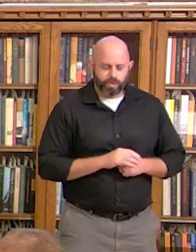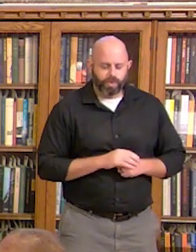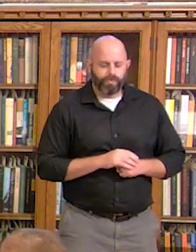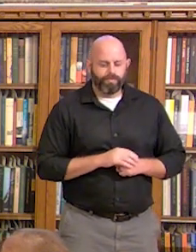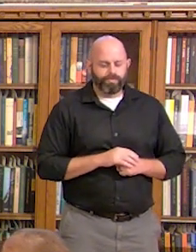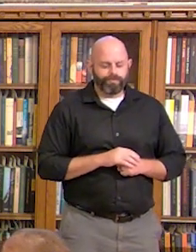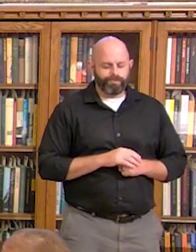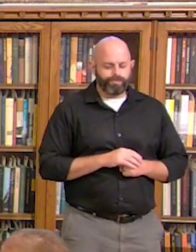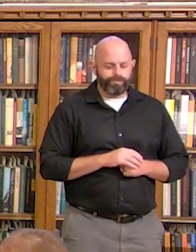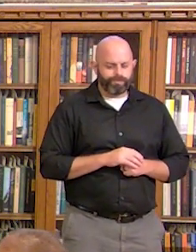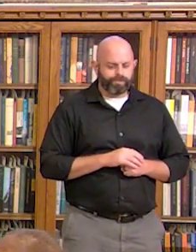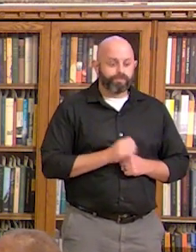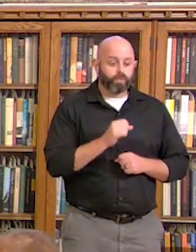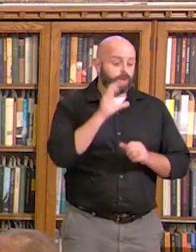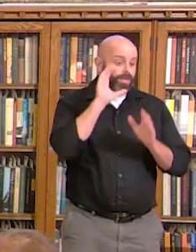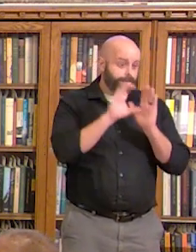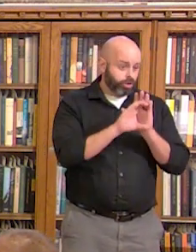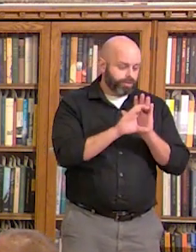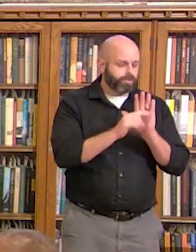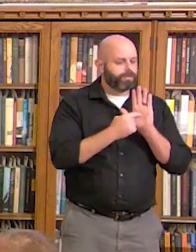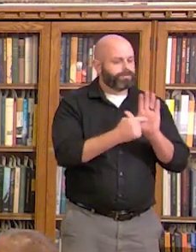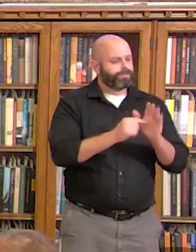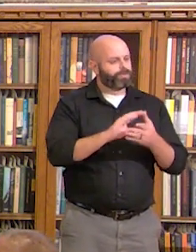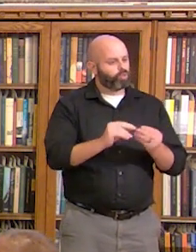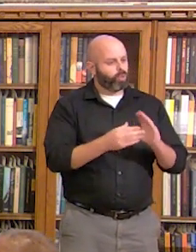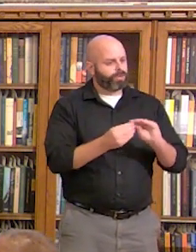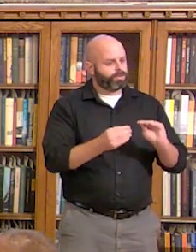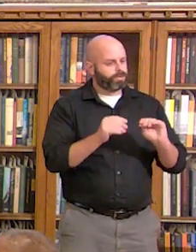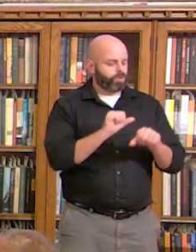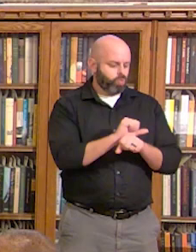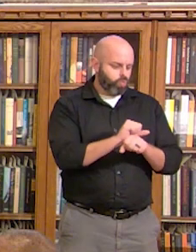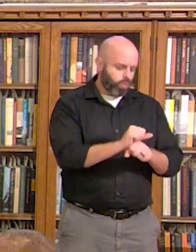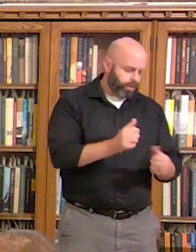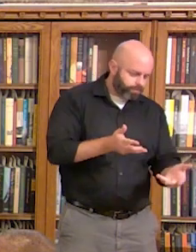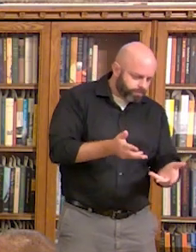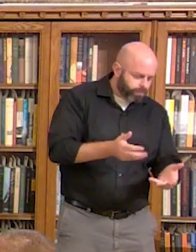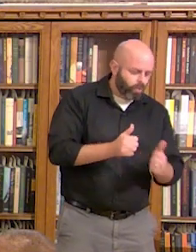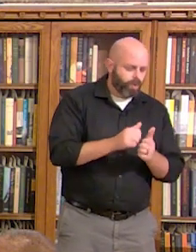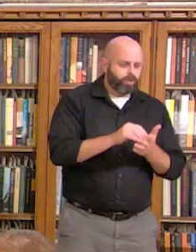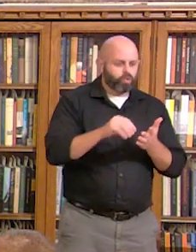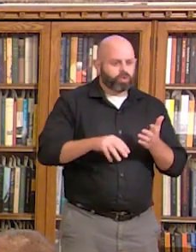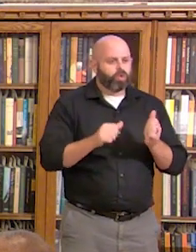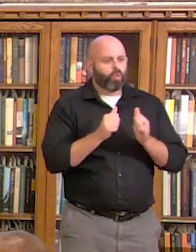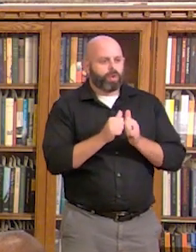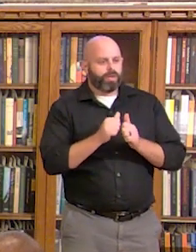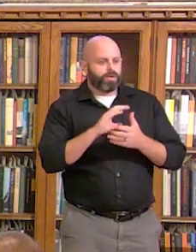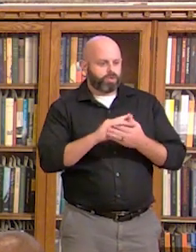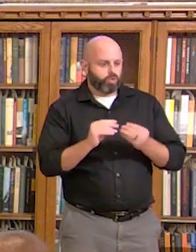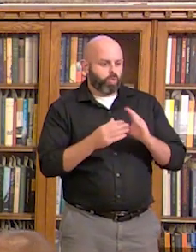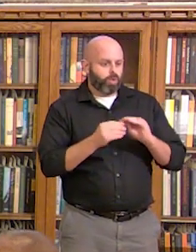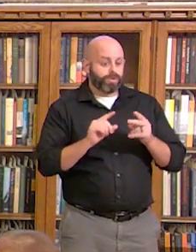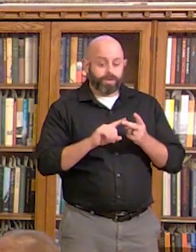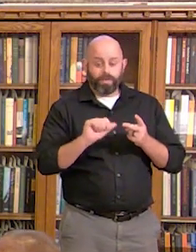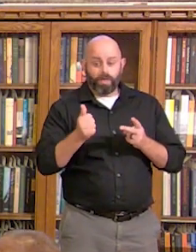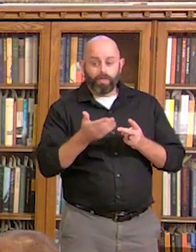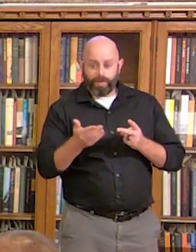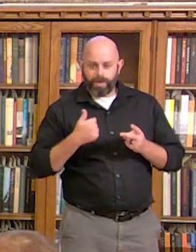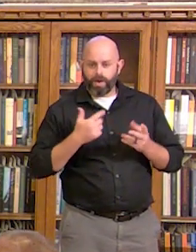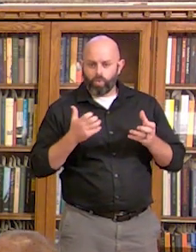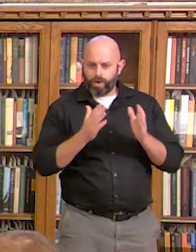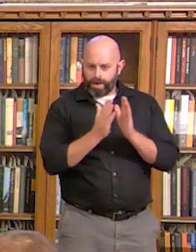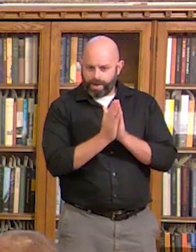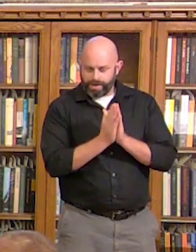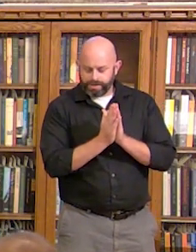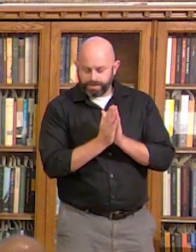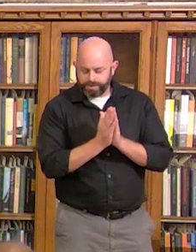so the the the images tell stories and you can work with your students with the stories you know the other thing I wanted to ask um is